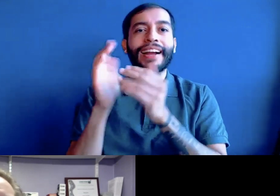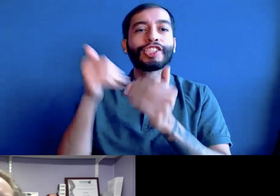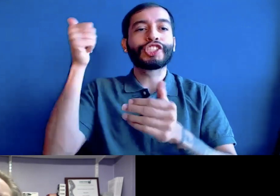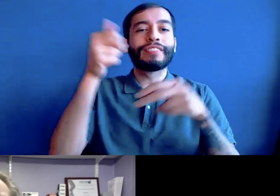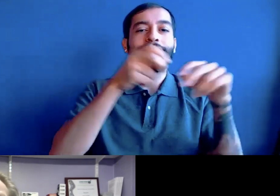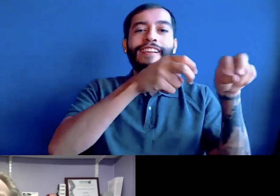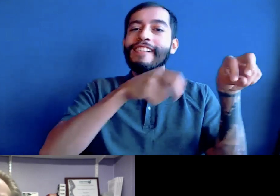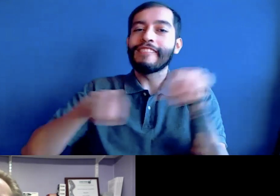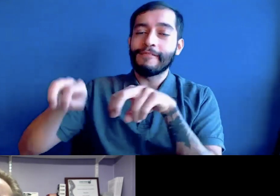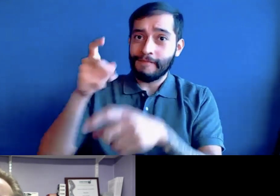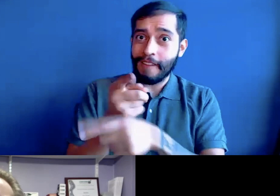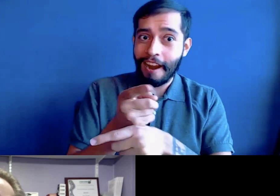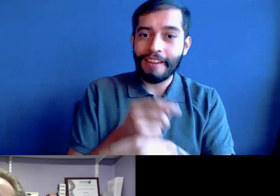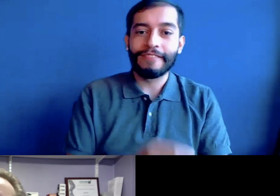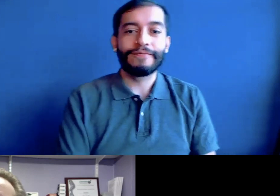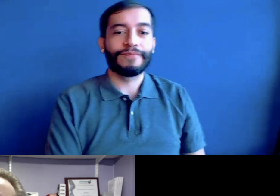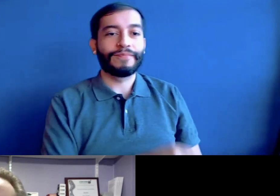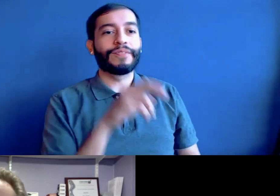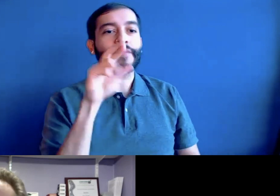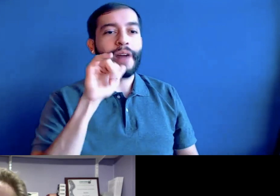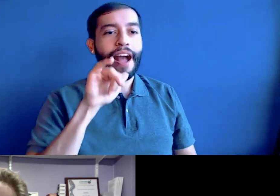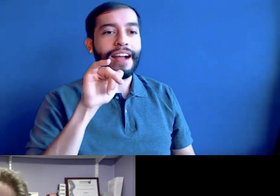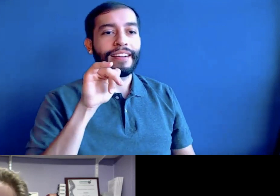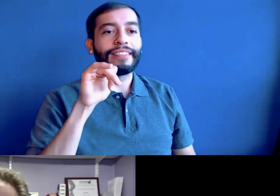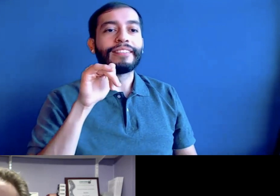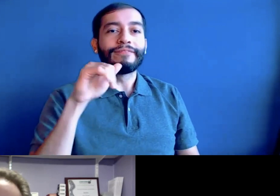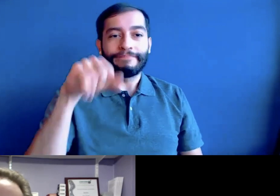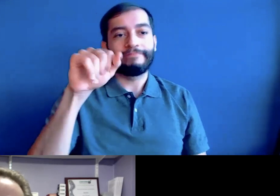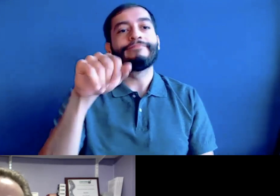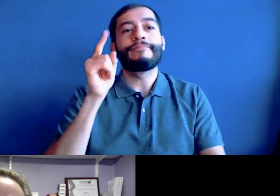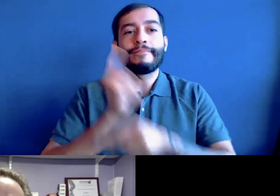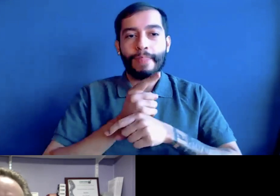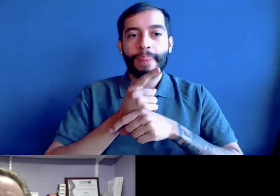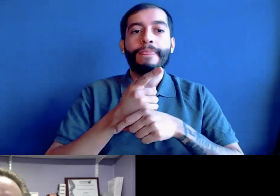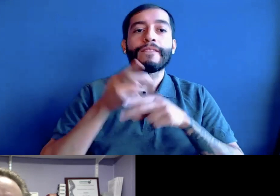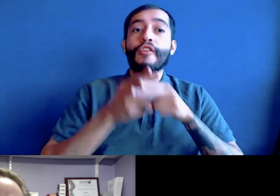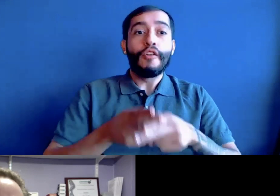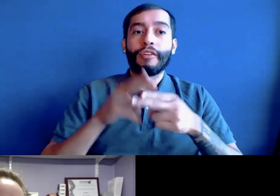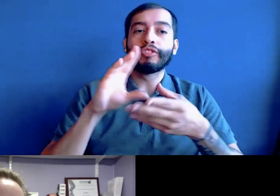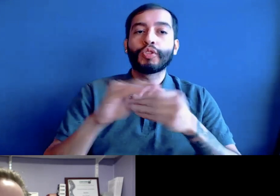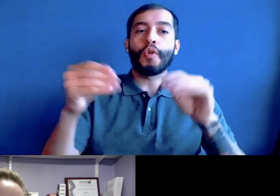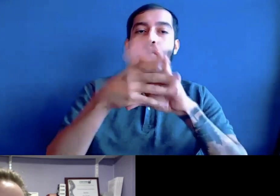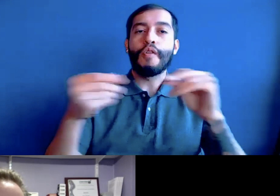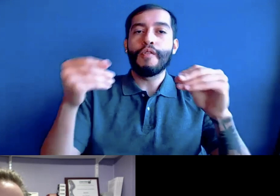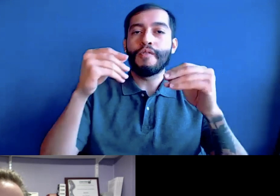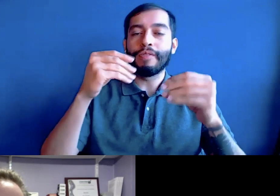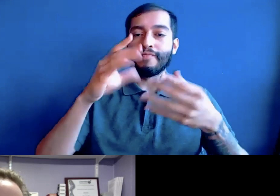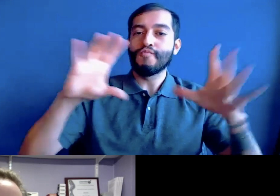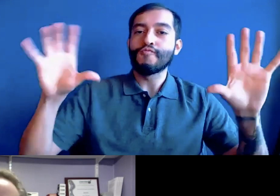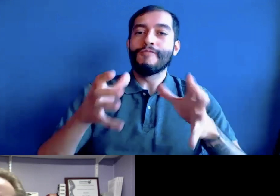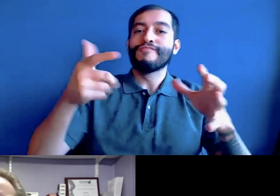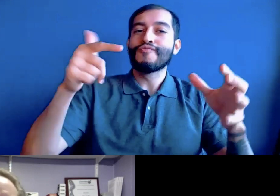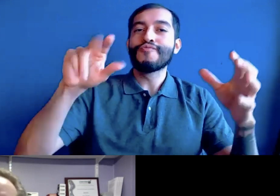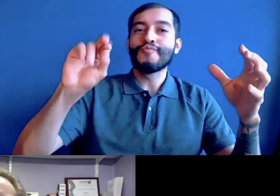call the group story makers, and it does feel like when a big idea comes up, then it's,